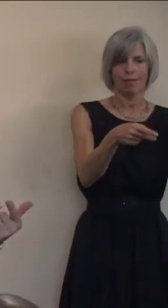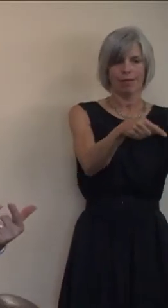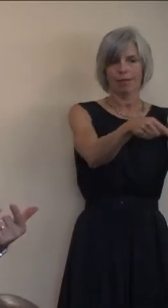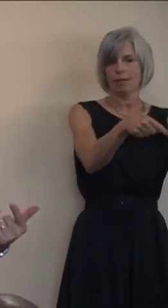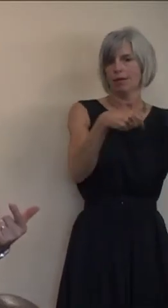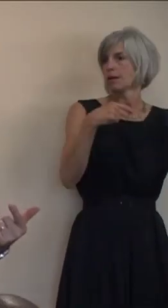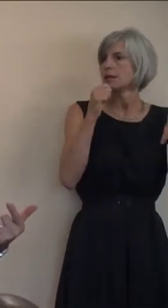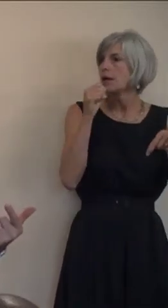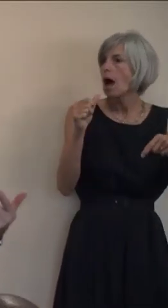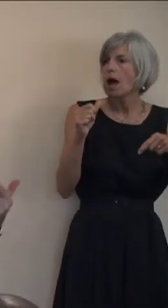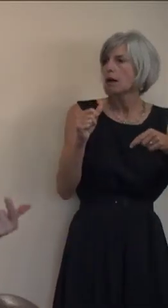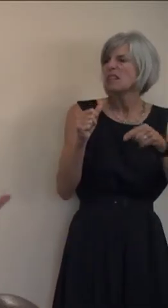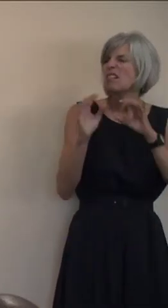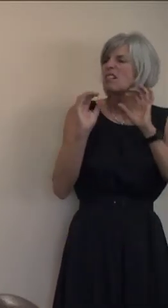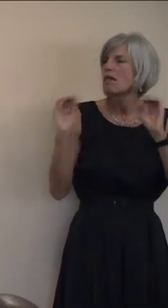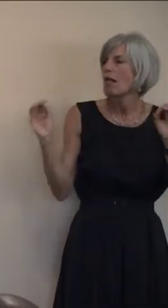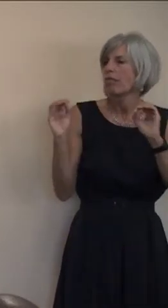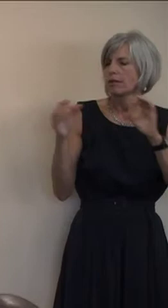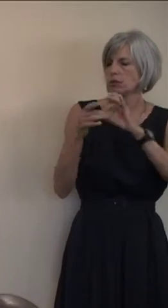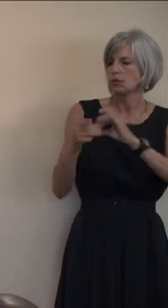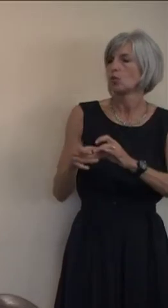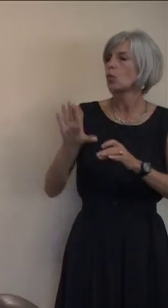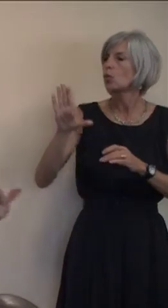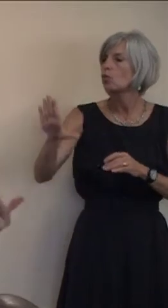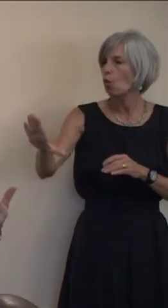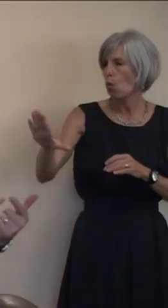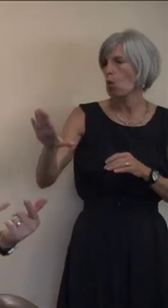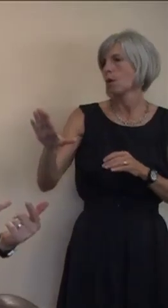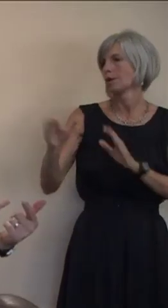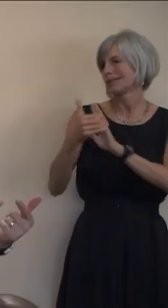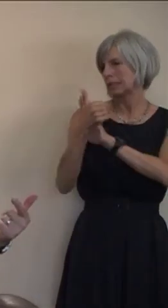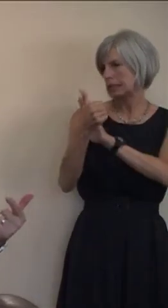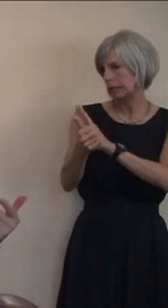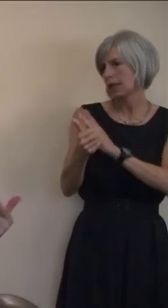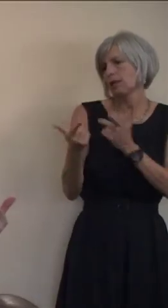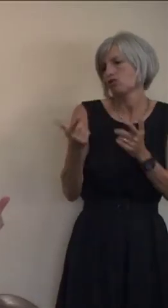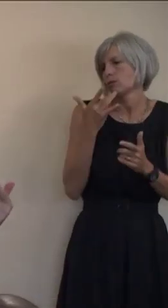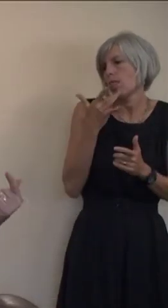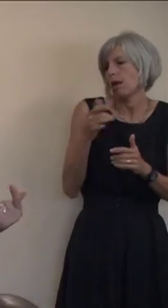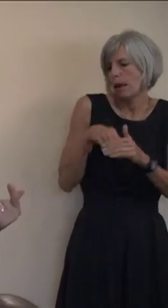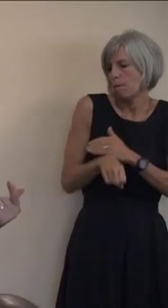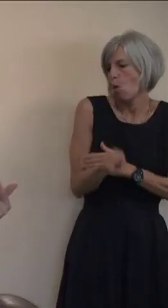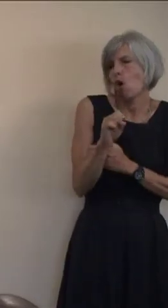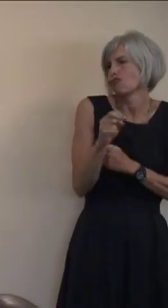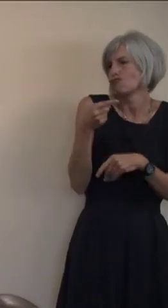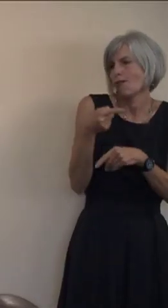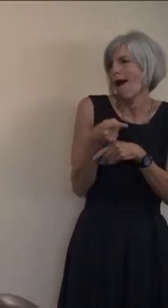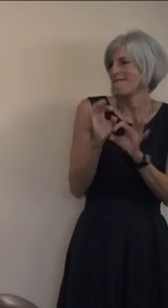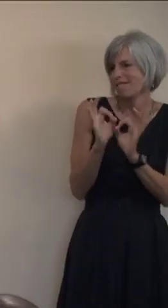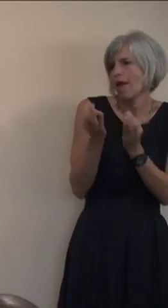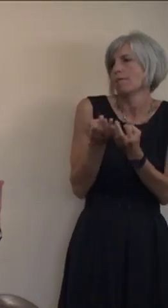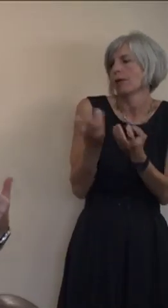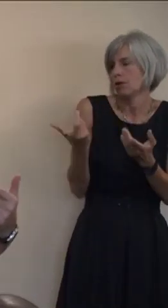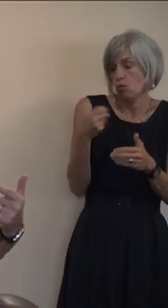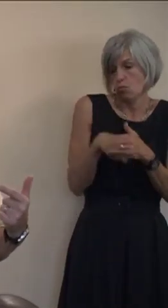own achievement. It has to do with the fortune of whom your family is and what they bring